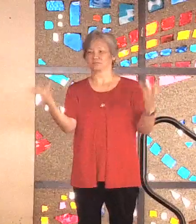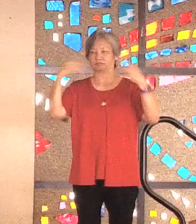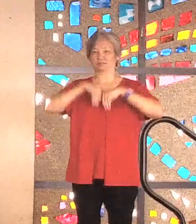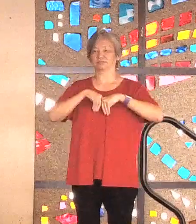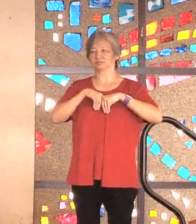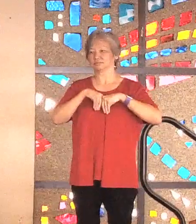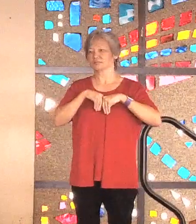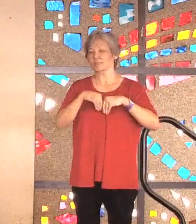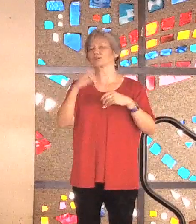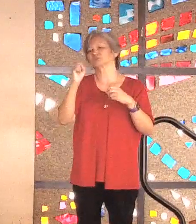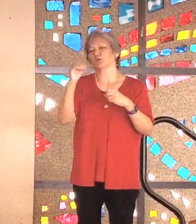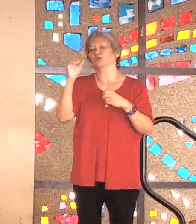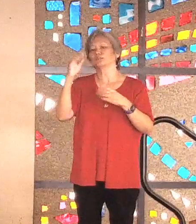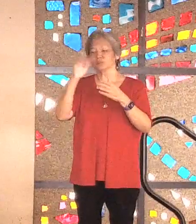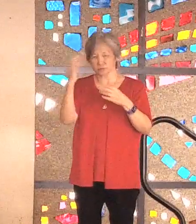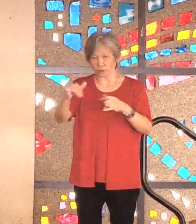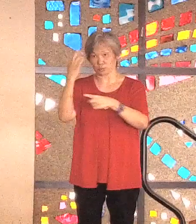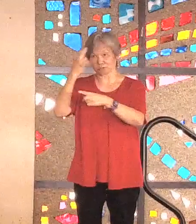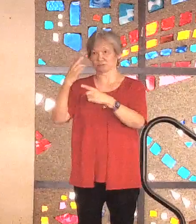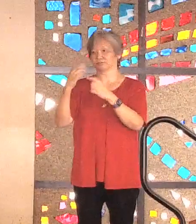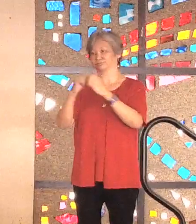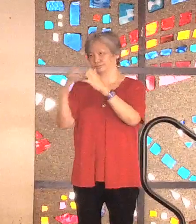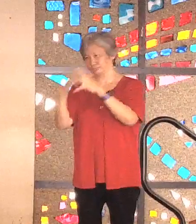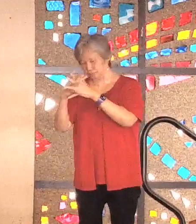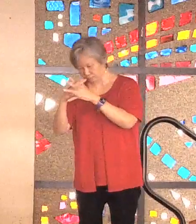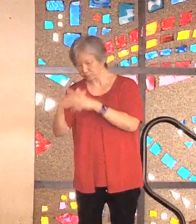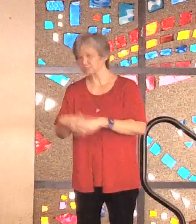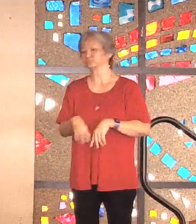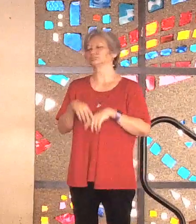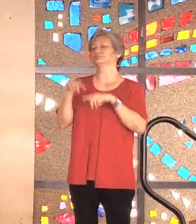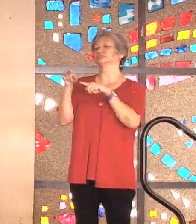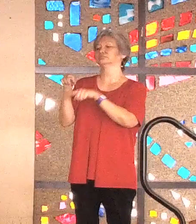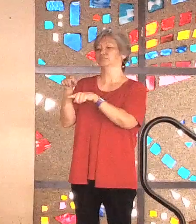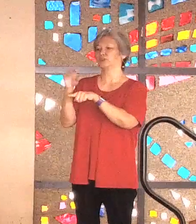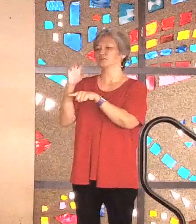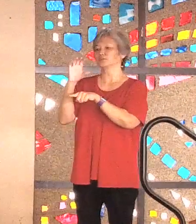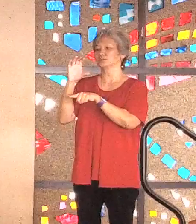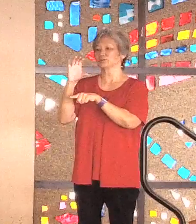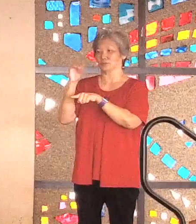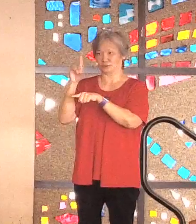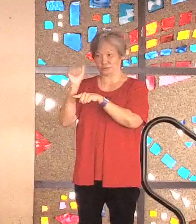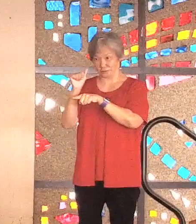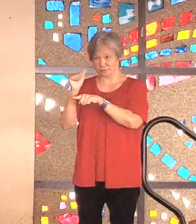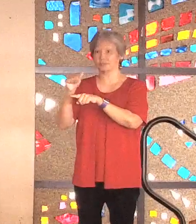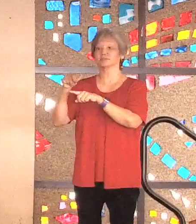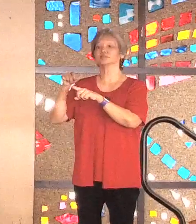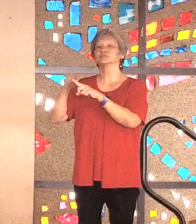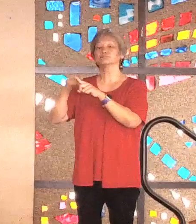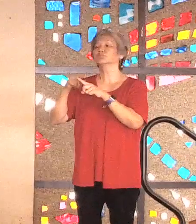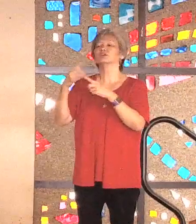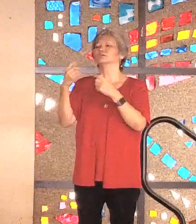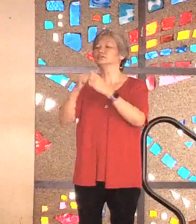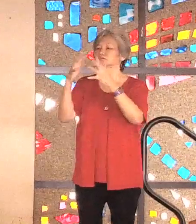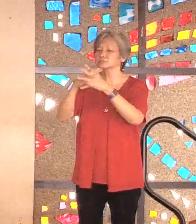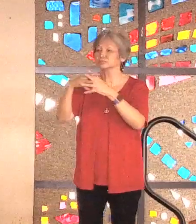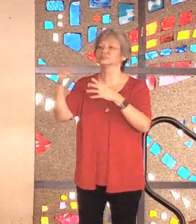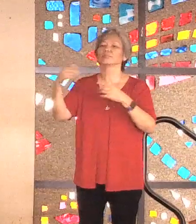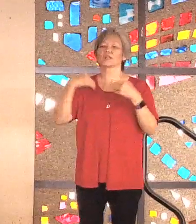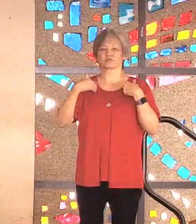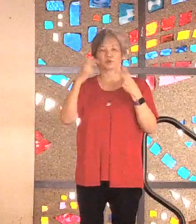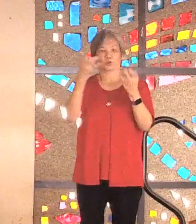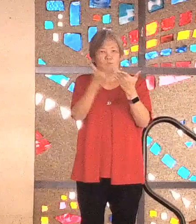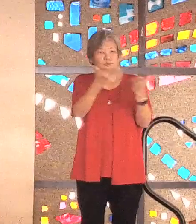a deaf culture and a hearing culture within themselves. So the reason why, this CODA was